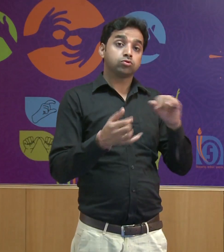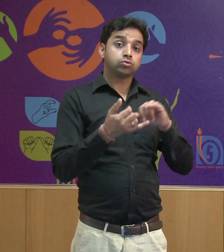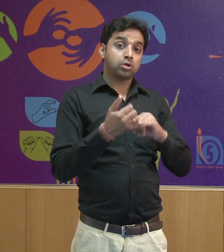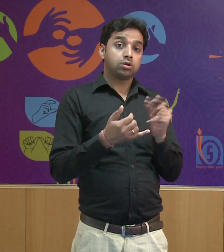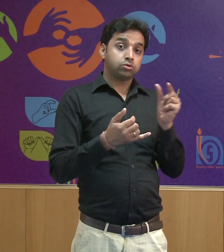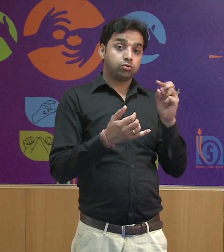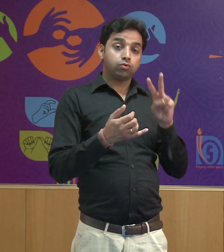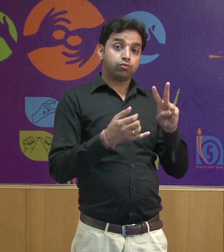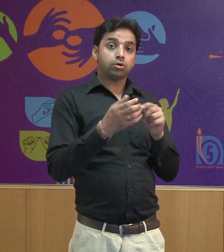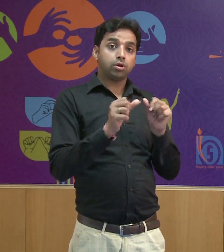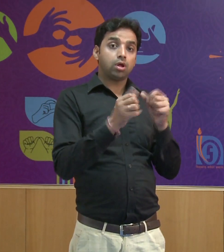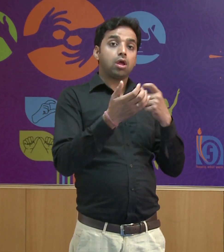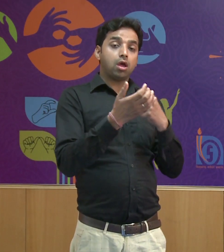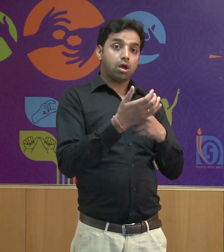Suvarna means gold